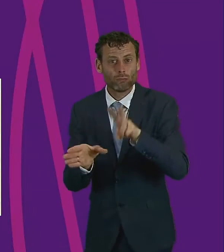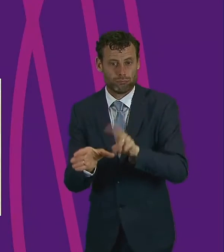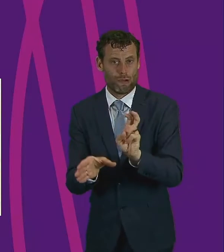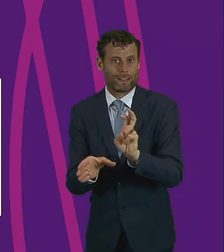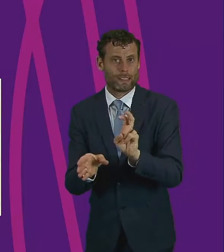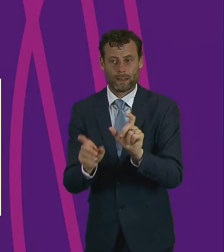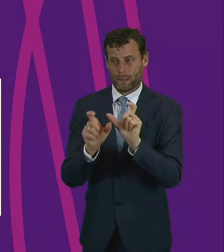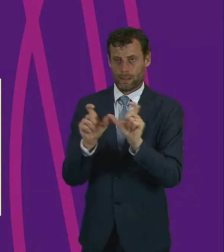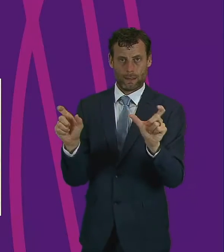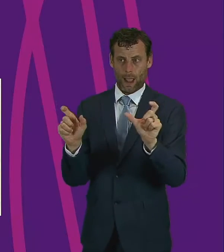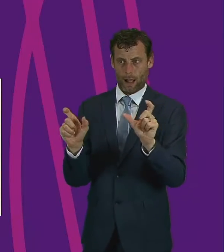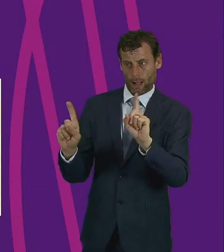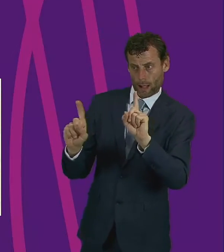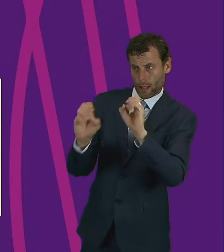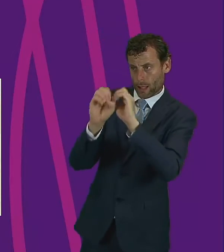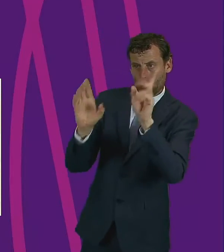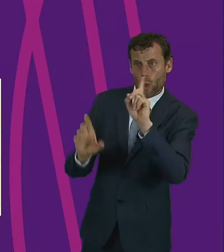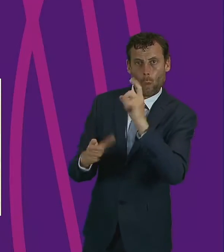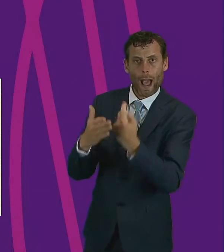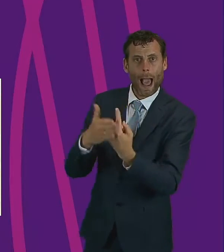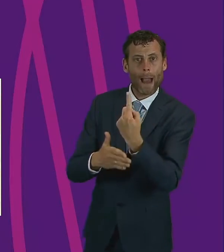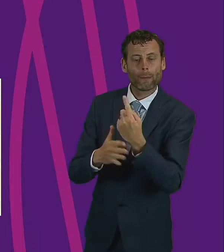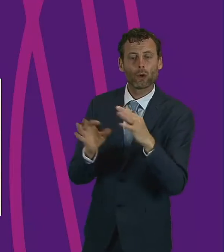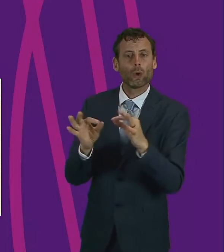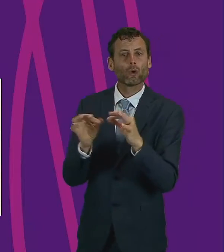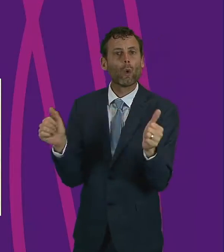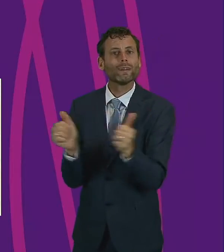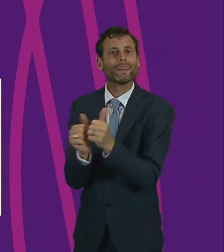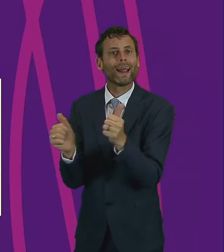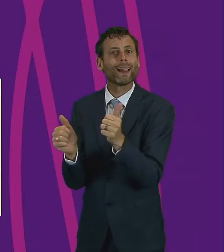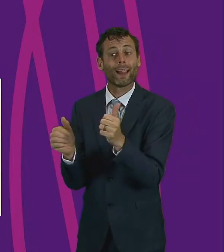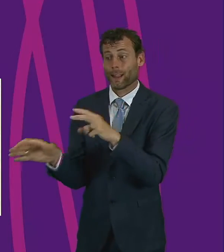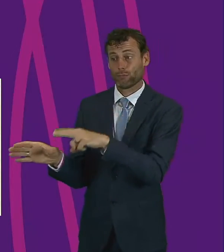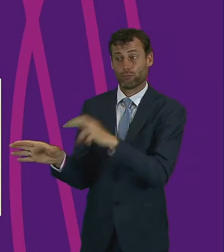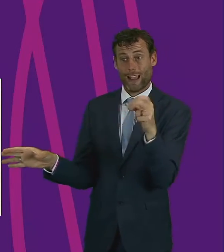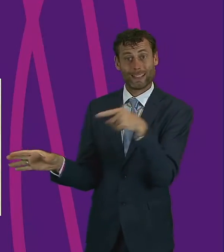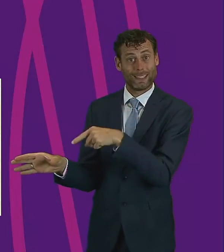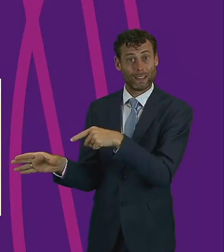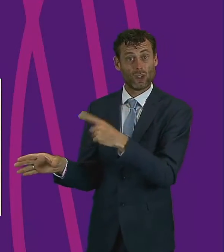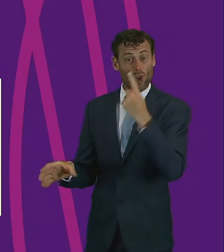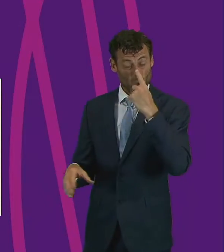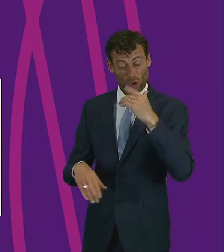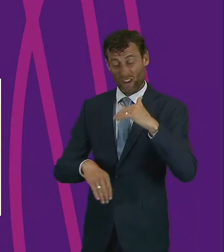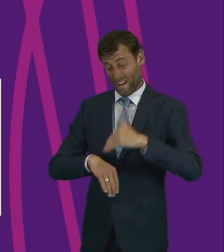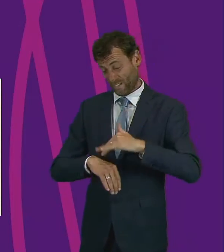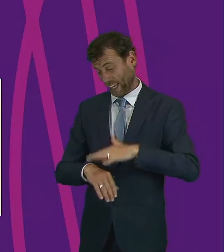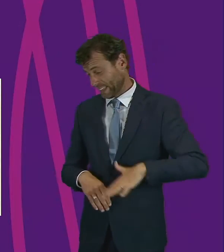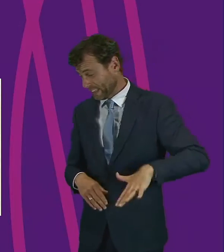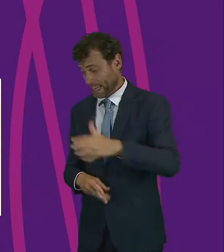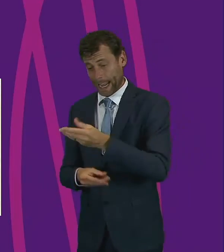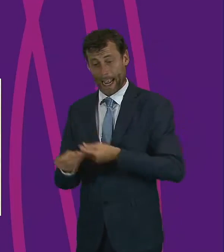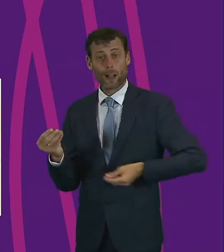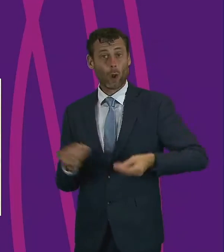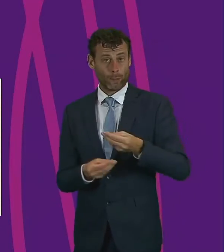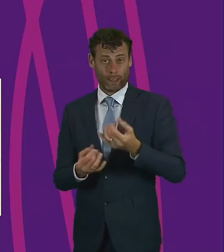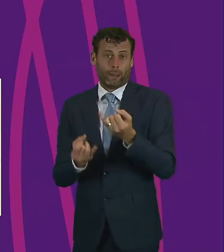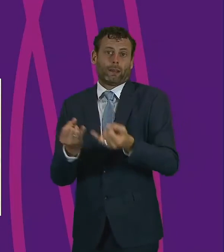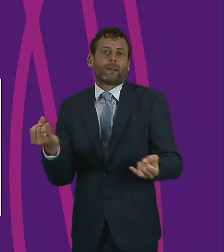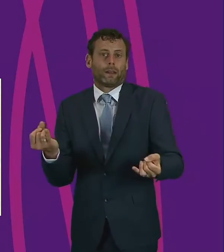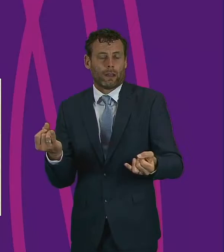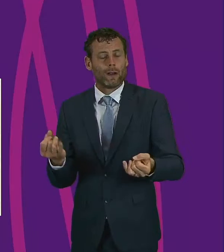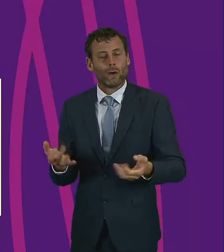risk of a no-deal outcome will compound and exacerbate the crisis. So it's important to set out this context, to be